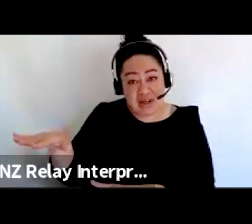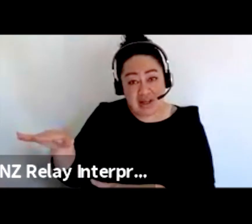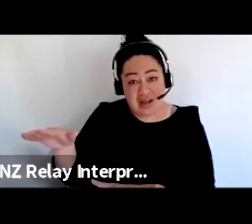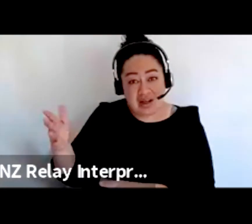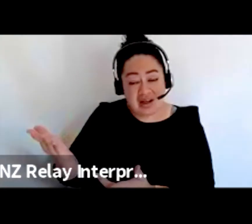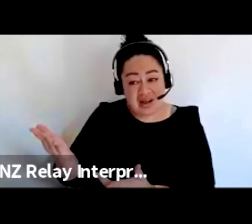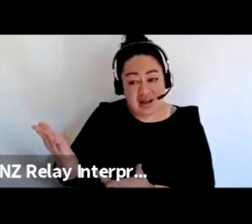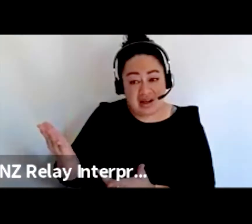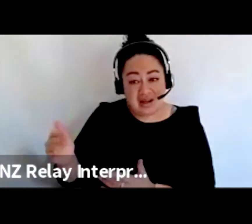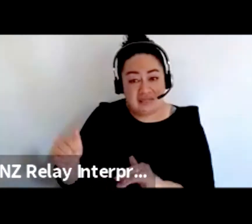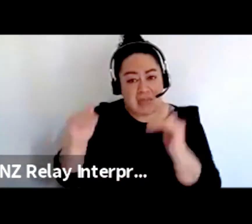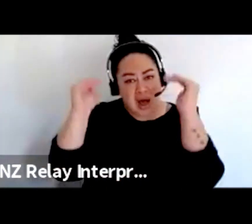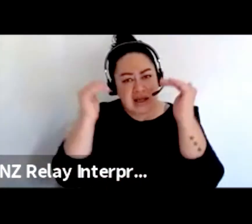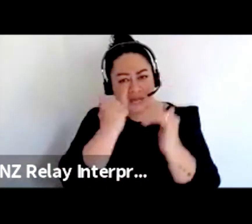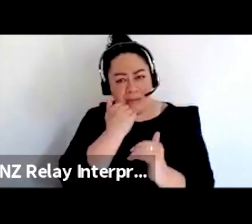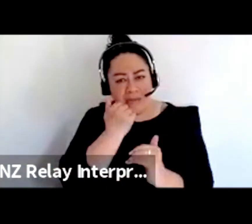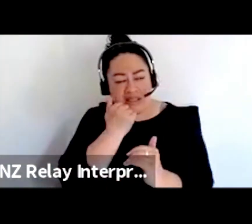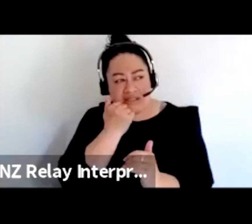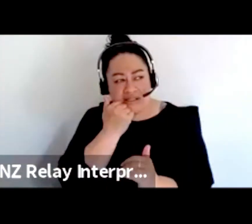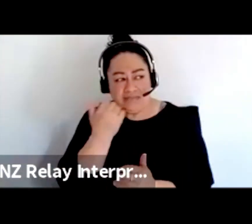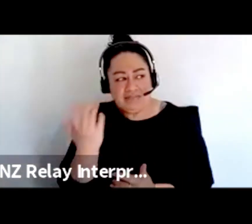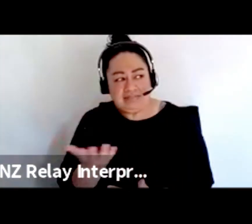The high numbers of